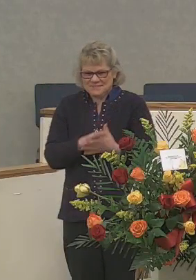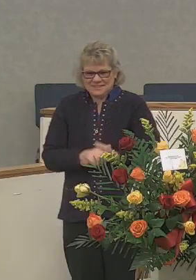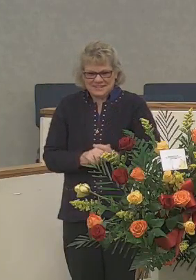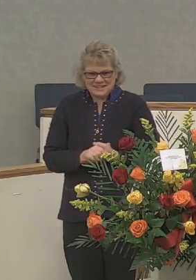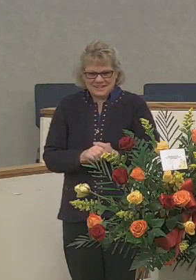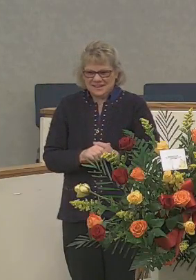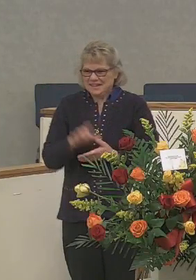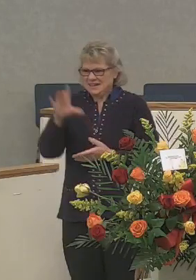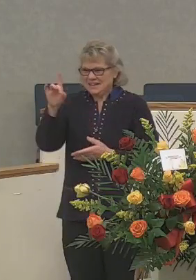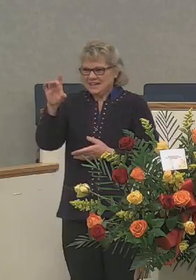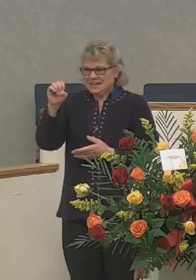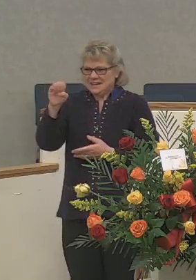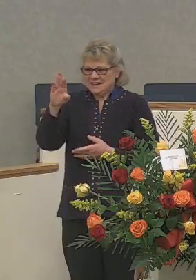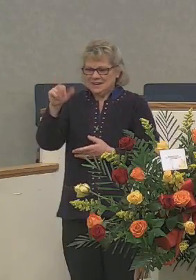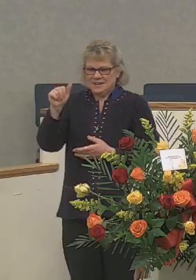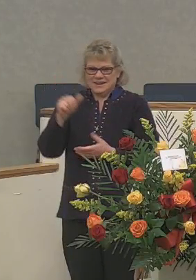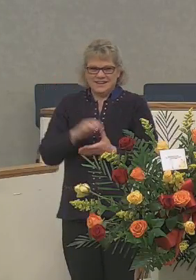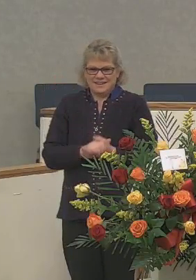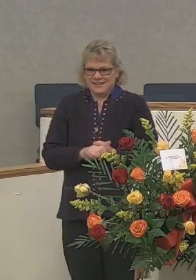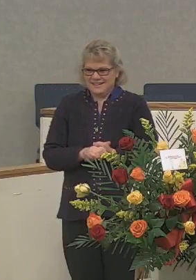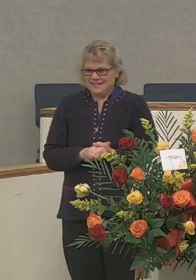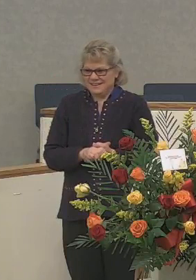I'm going to hear about this.